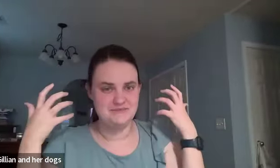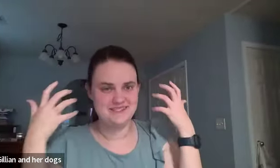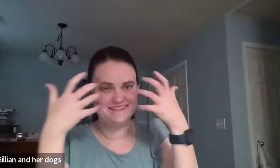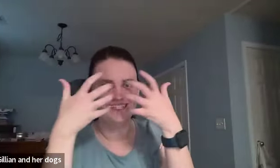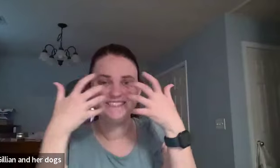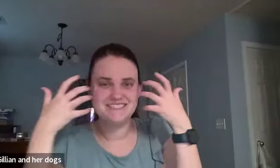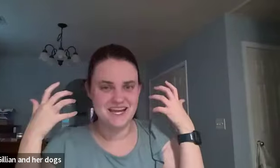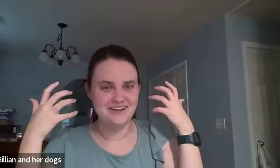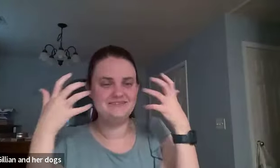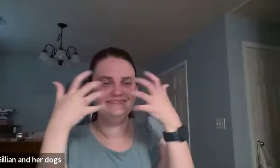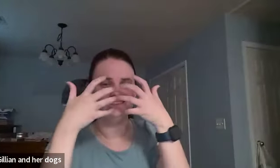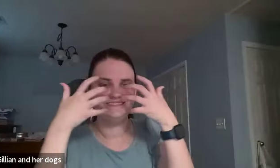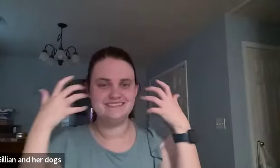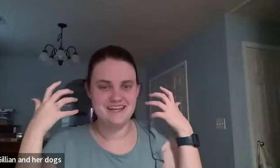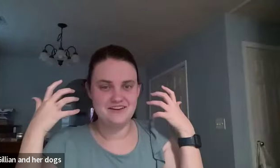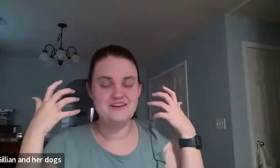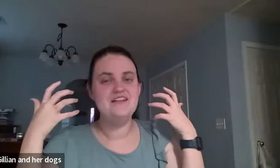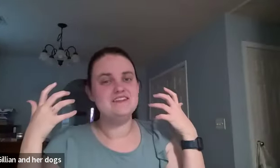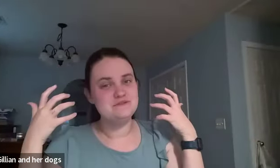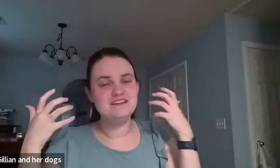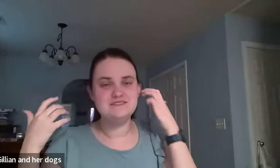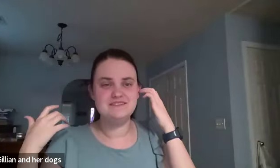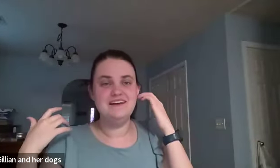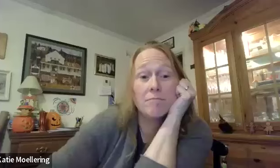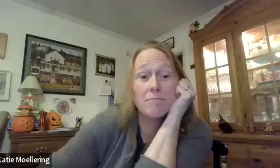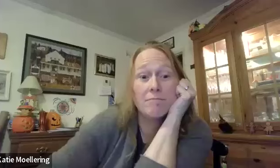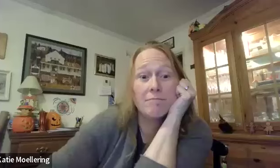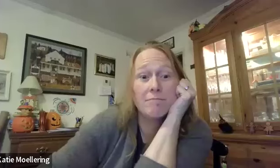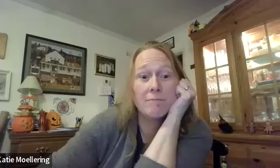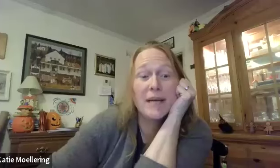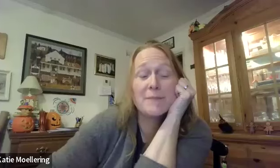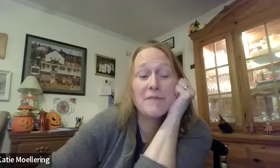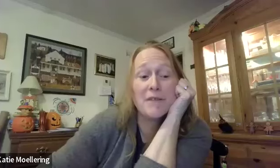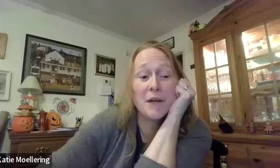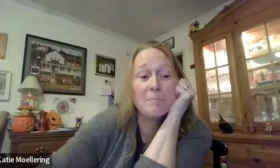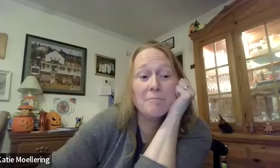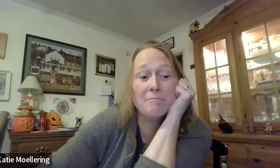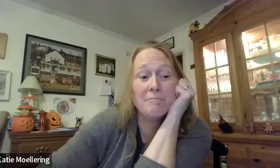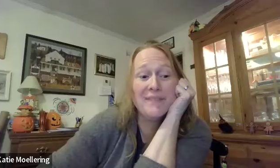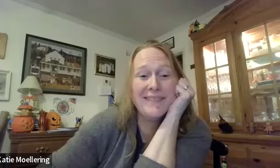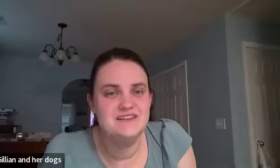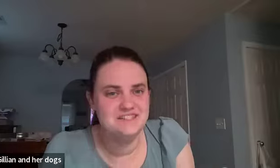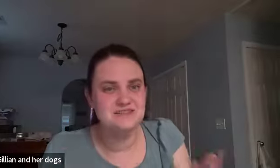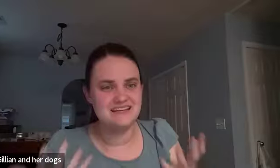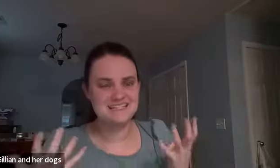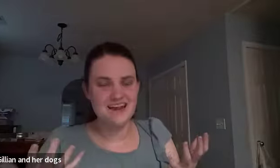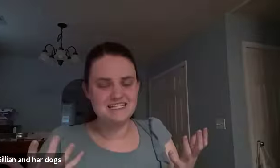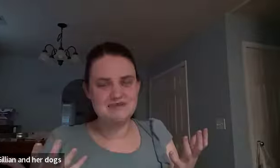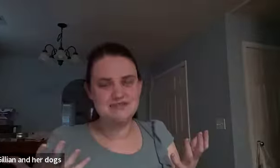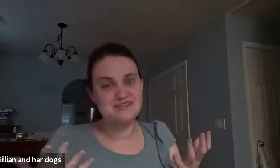stripes. Tiger, tiger. I This love one's this one. right. Well, I was It's gonna my say favorite. it's a fun one to also like sign, especially when you're